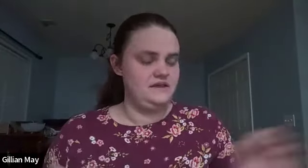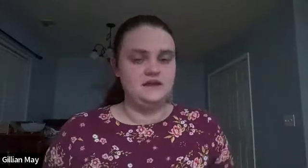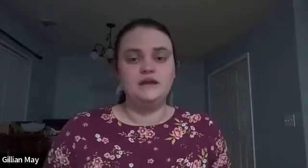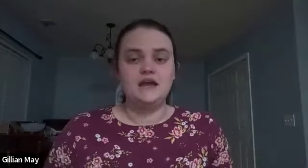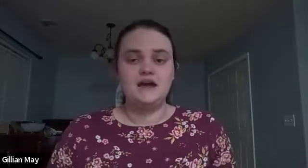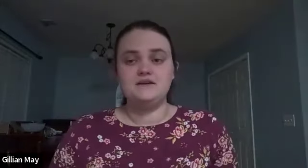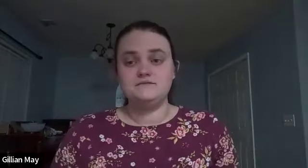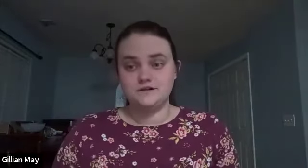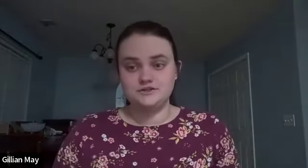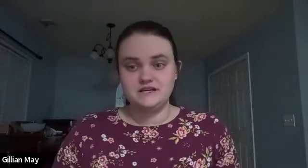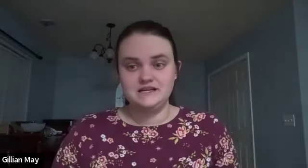Then we had frustrated,